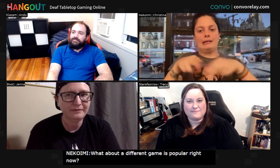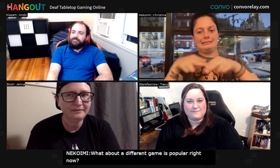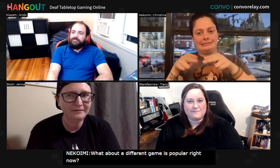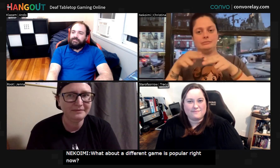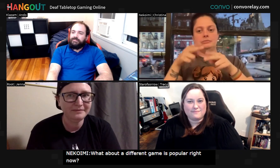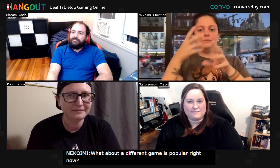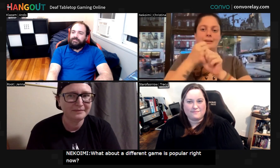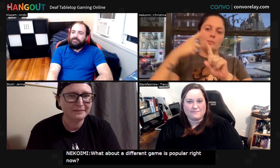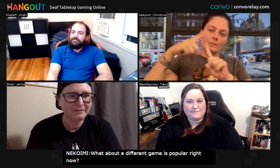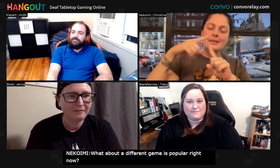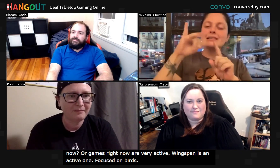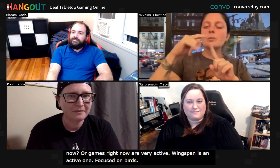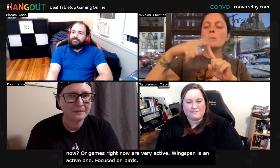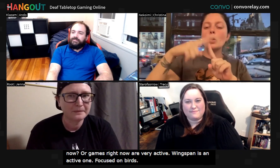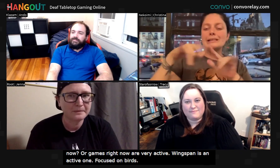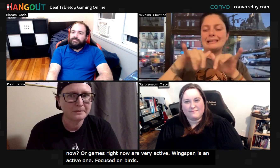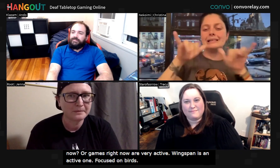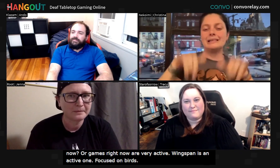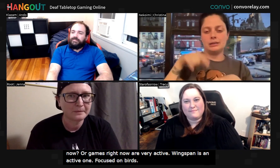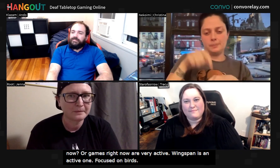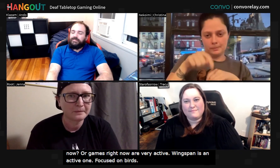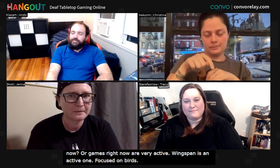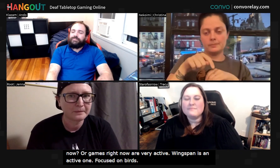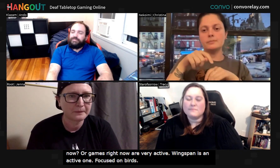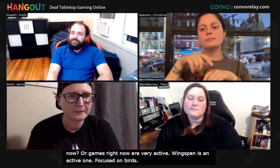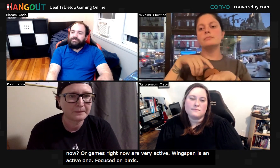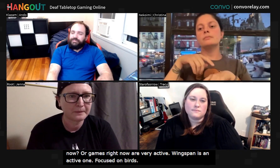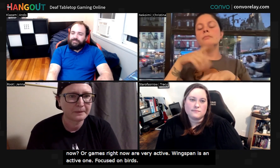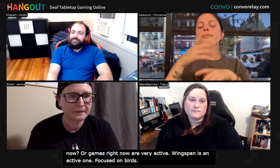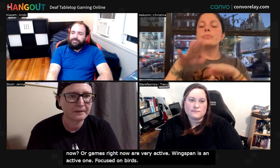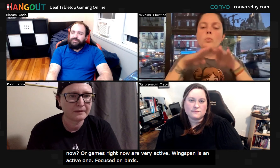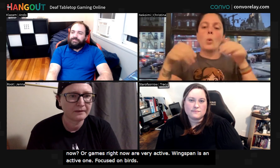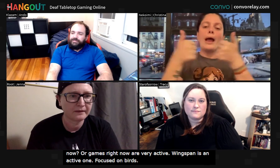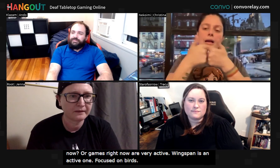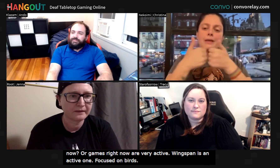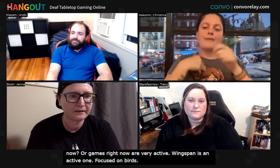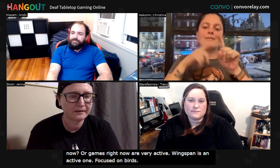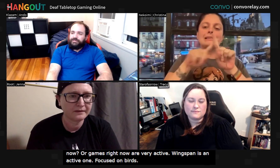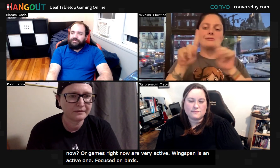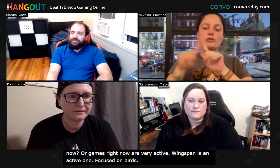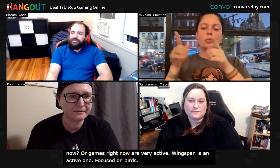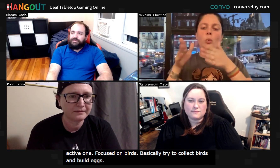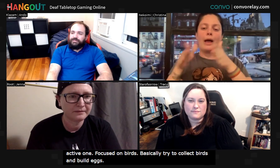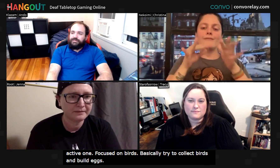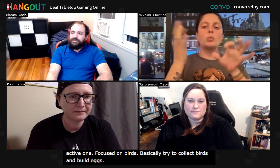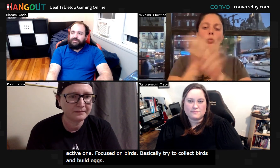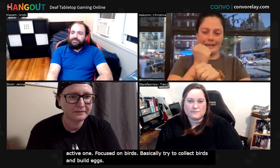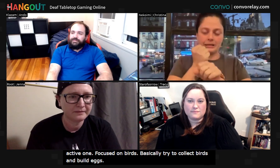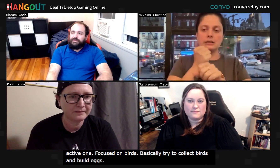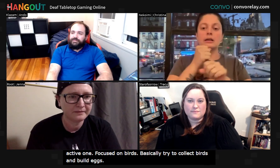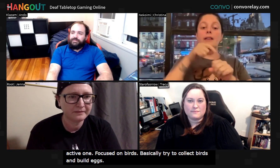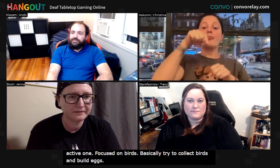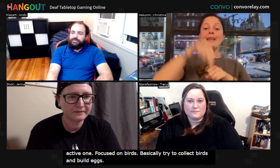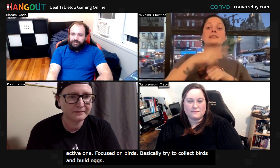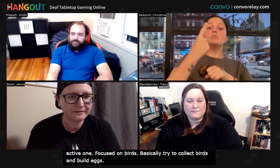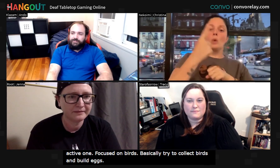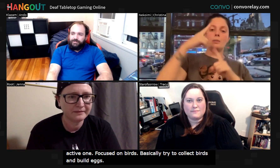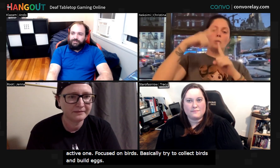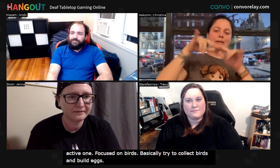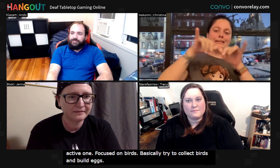collect birds and build eggs. You get points. It's like a point system game. And the board game has different ways to win.